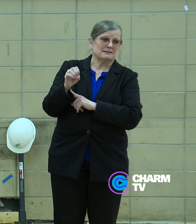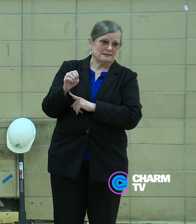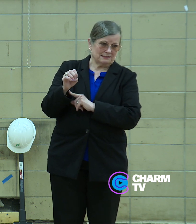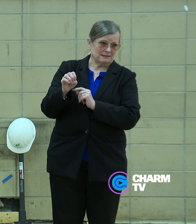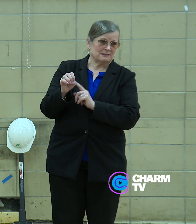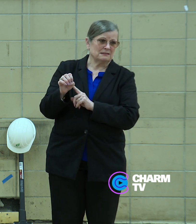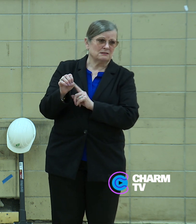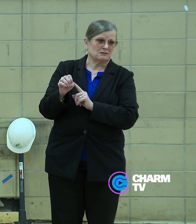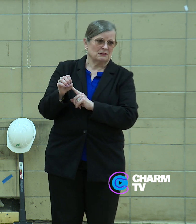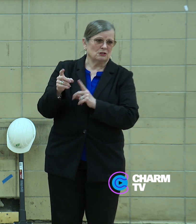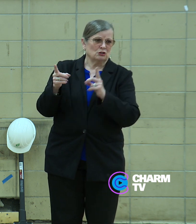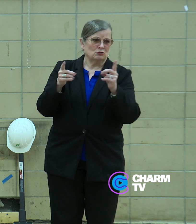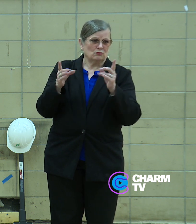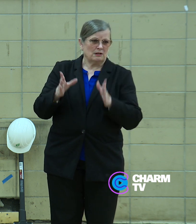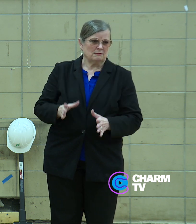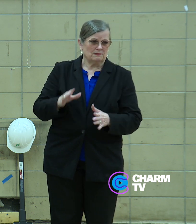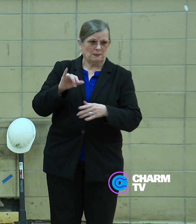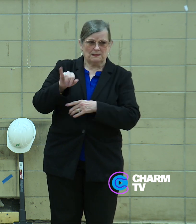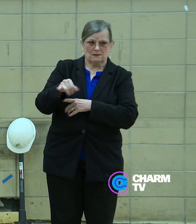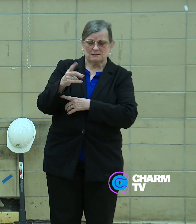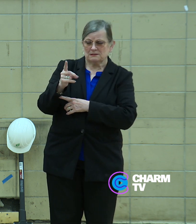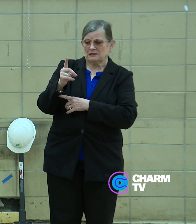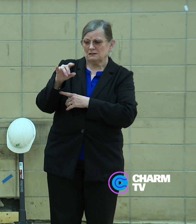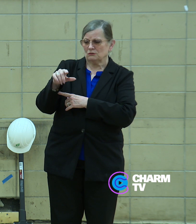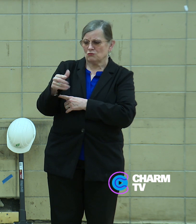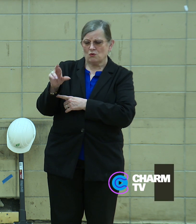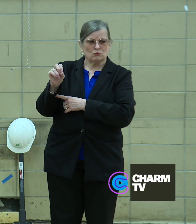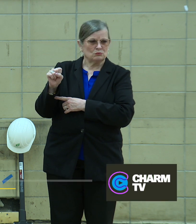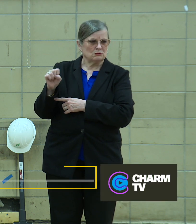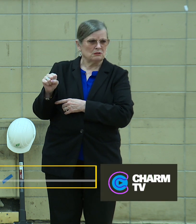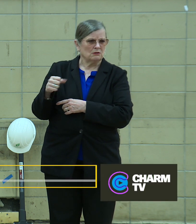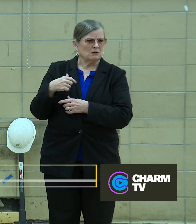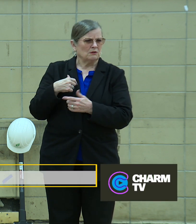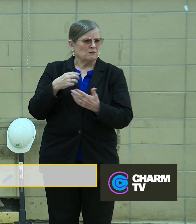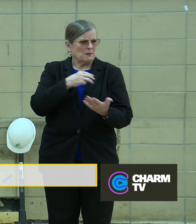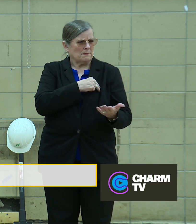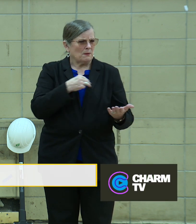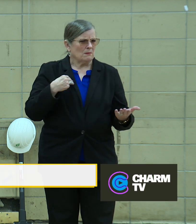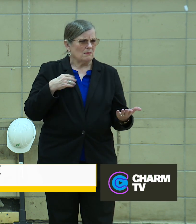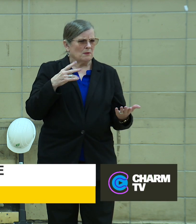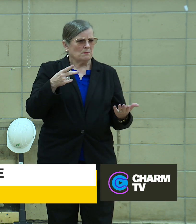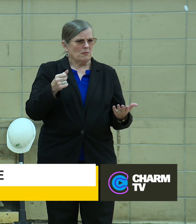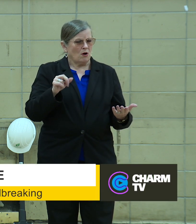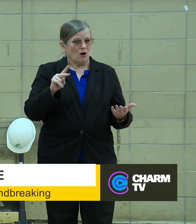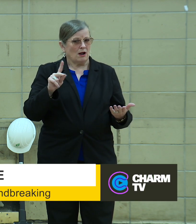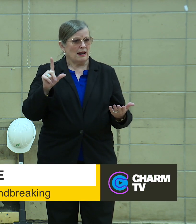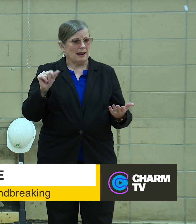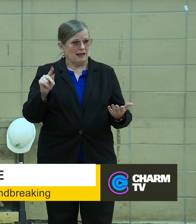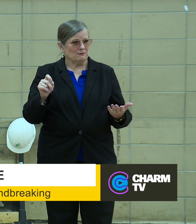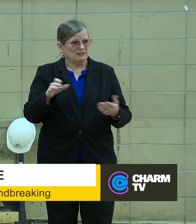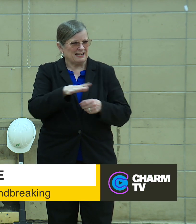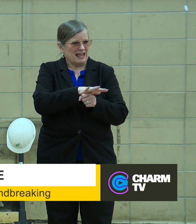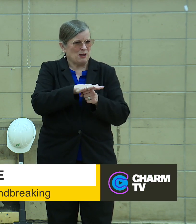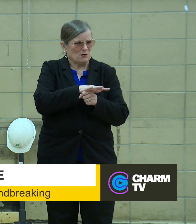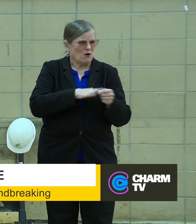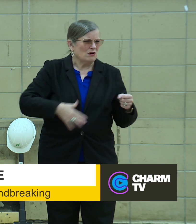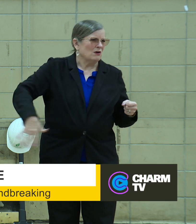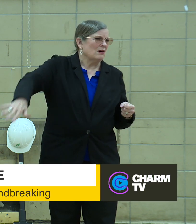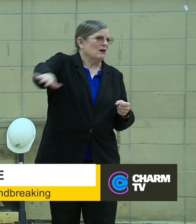Gross Recreation Center, and all of the members of Park Lane Neighborhood Association. Whoop,